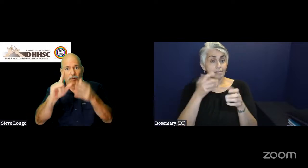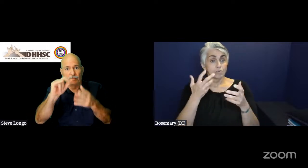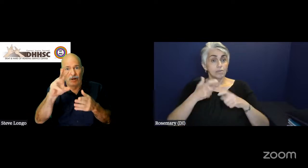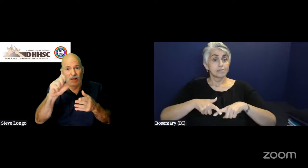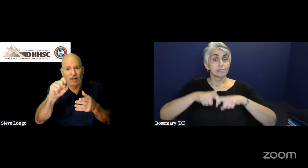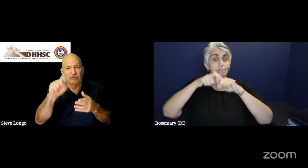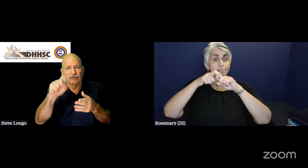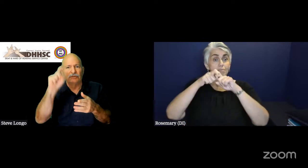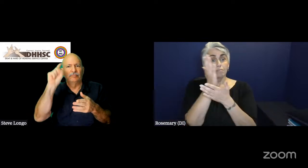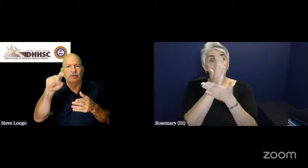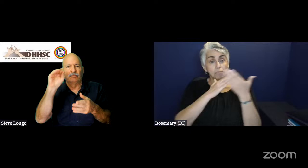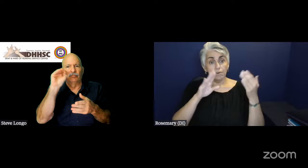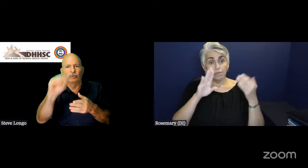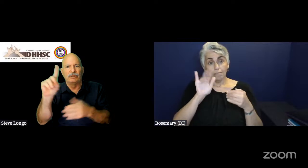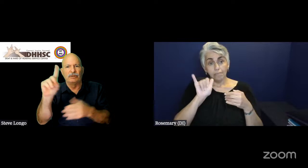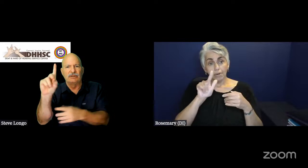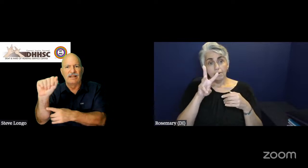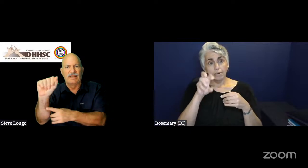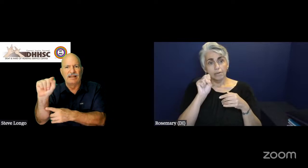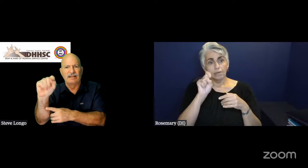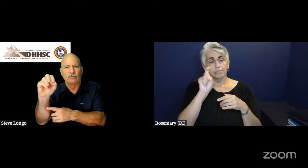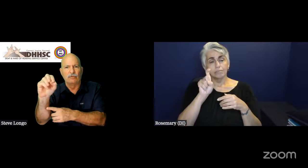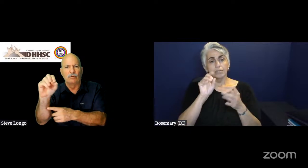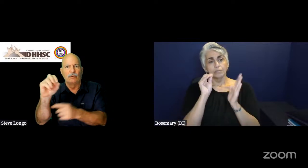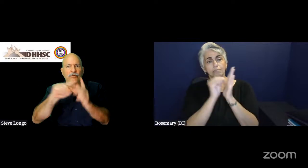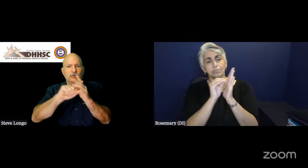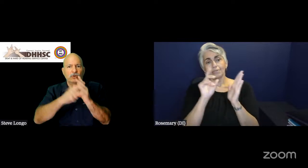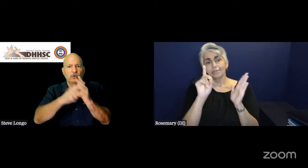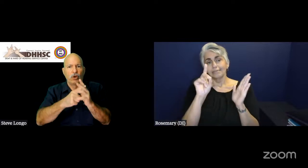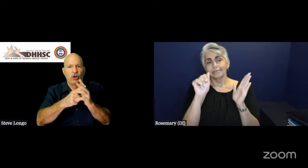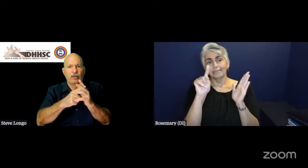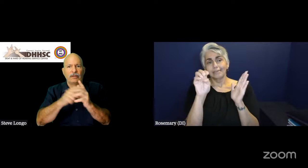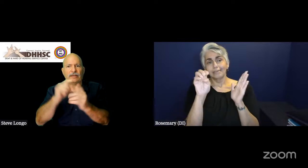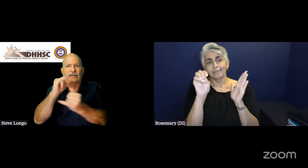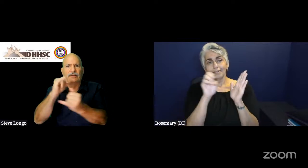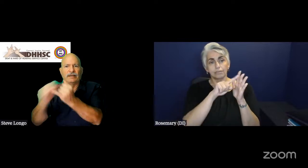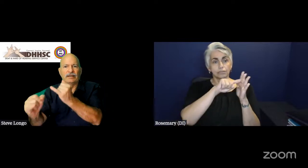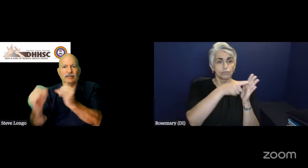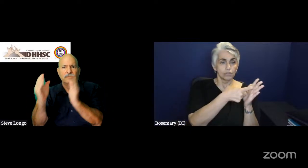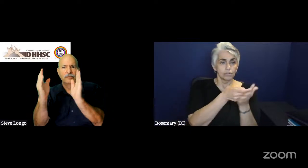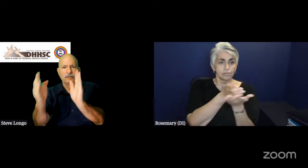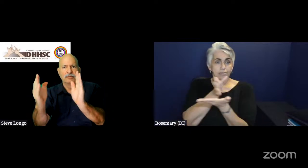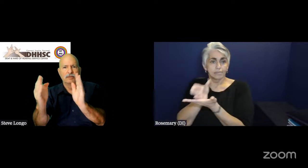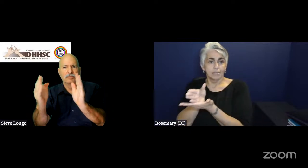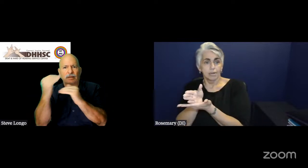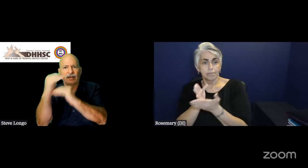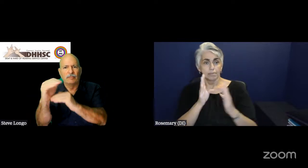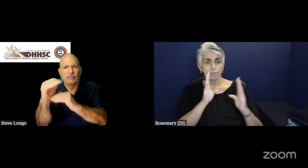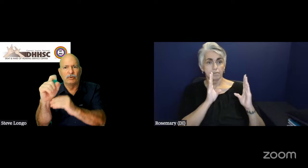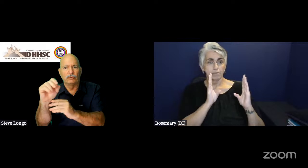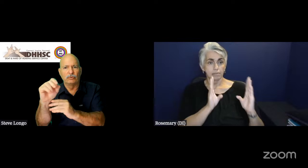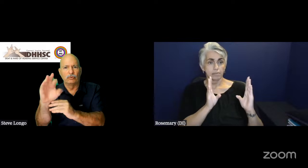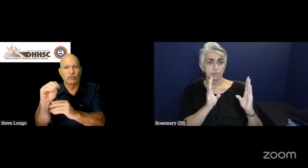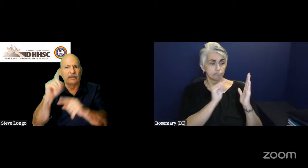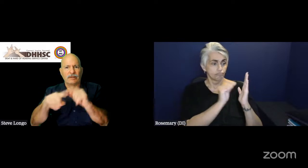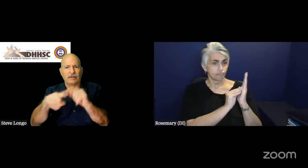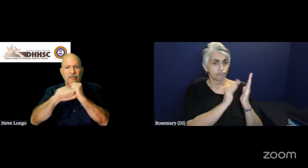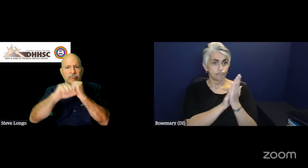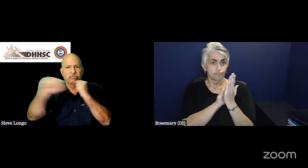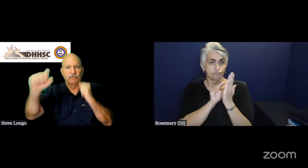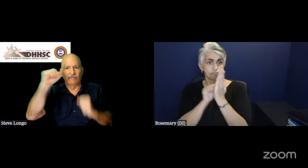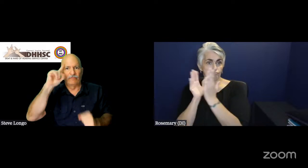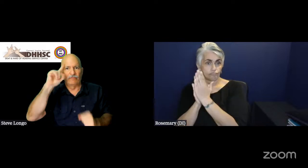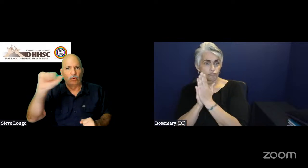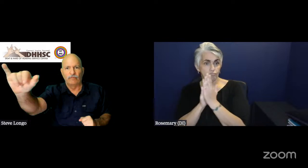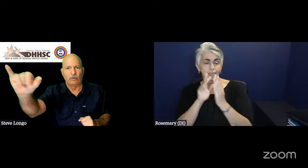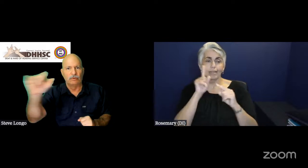thing is that we should require that anytime we want to suspend a portion of the bylaws, that we have to put the date of the start and end of that period